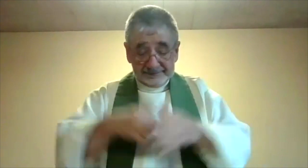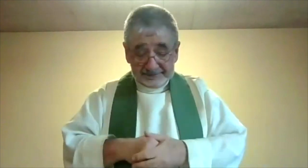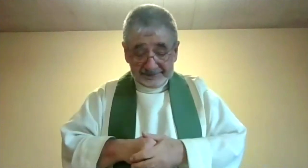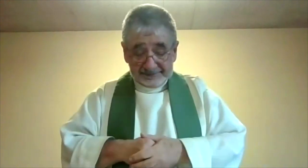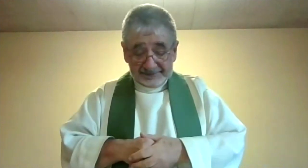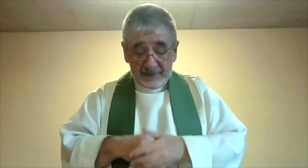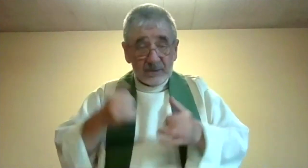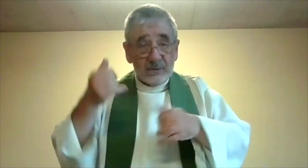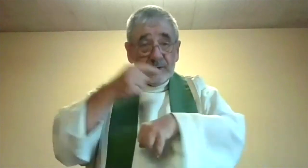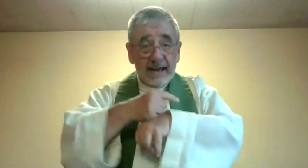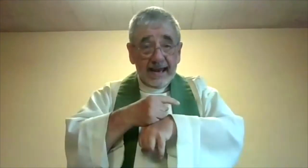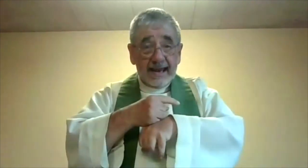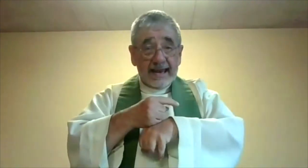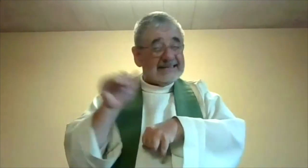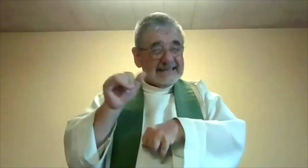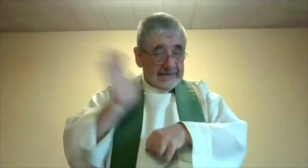Today,